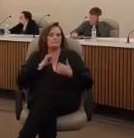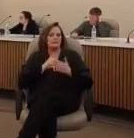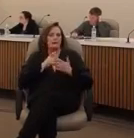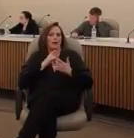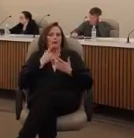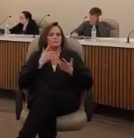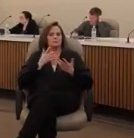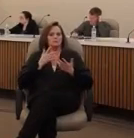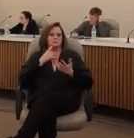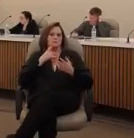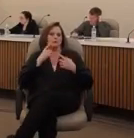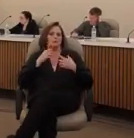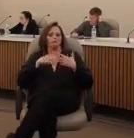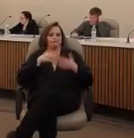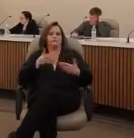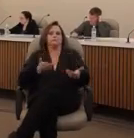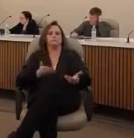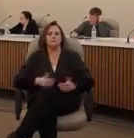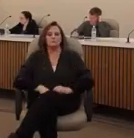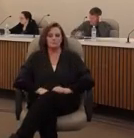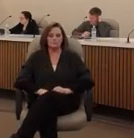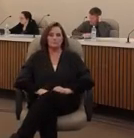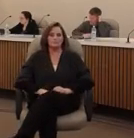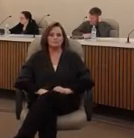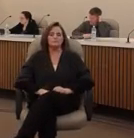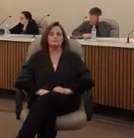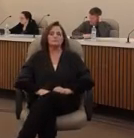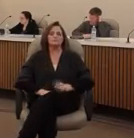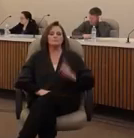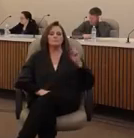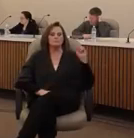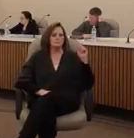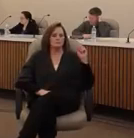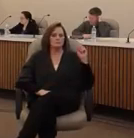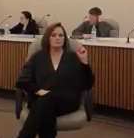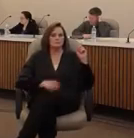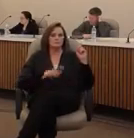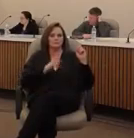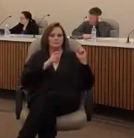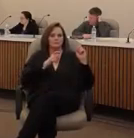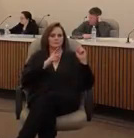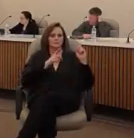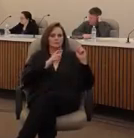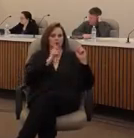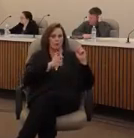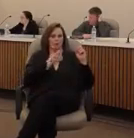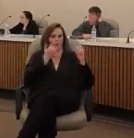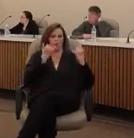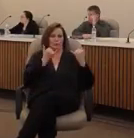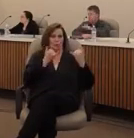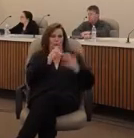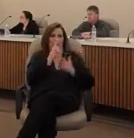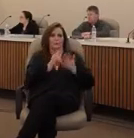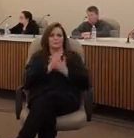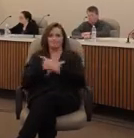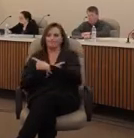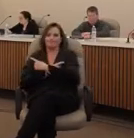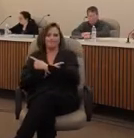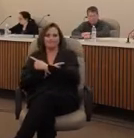open. Okay. But we don't know the current hours there, okay. I don't know the current